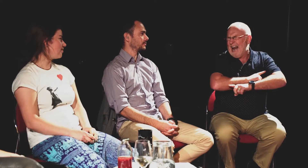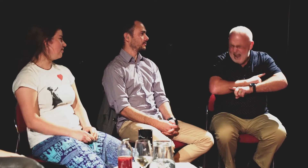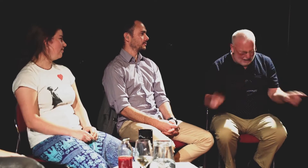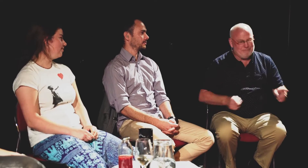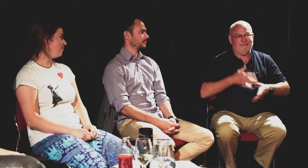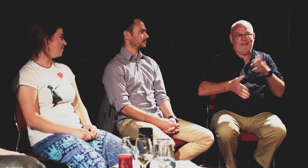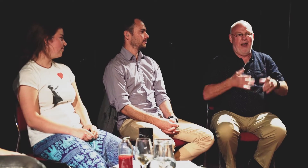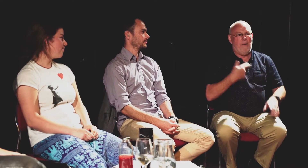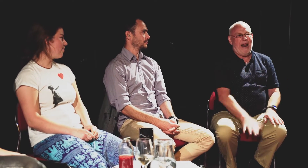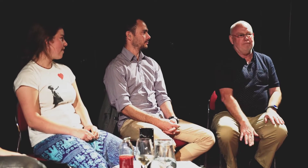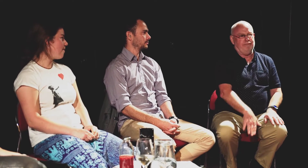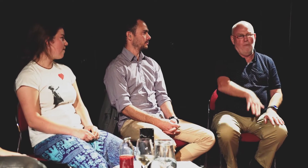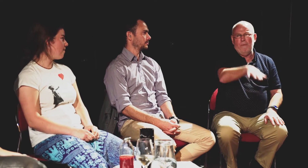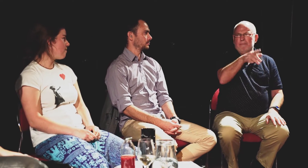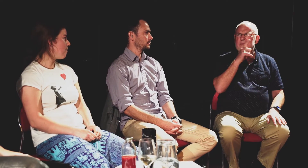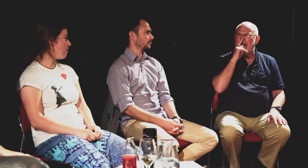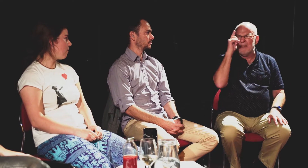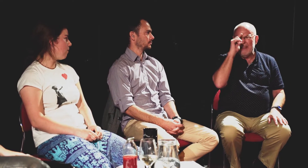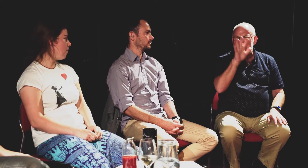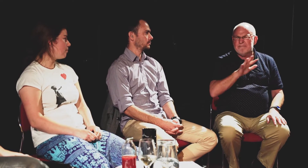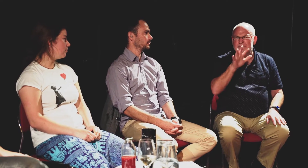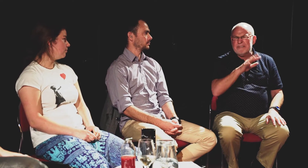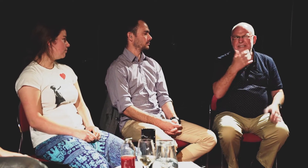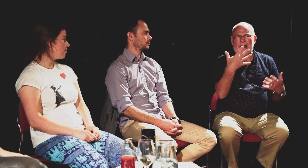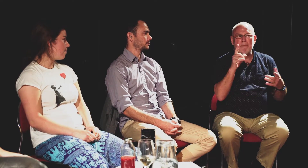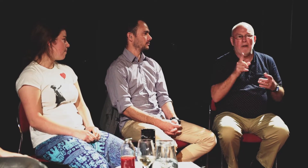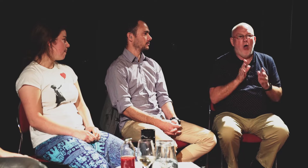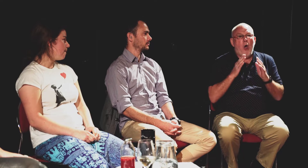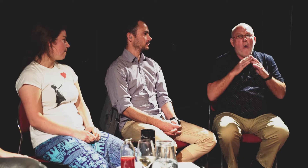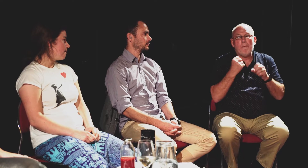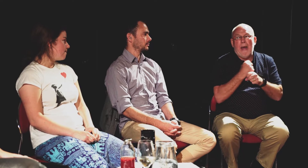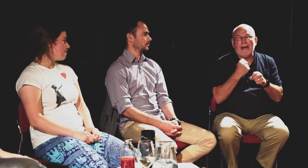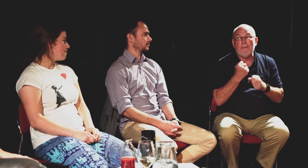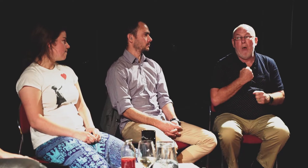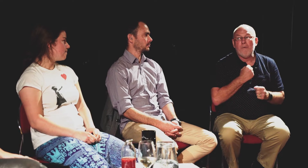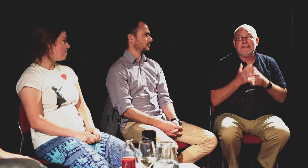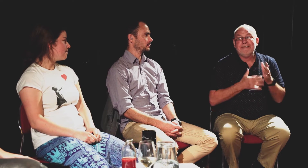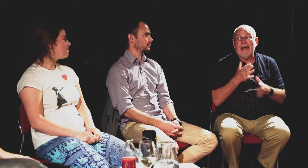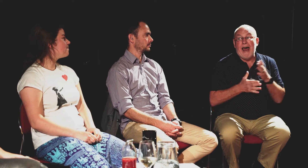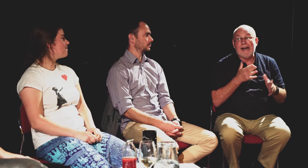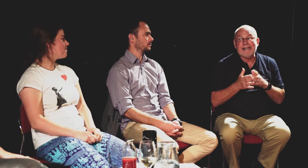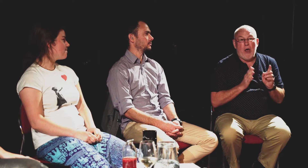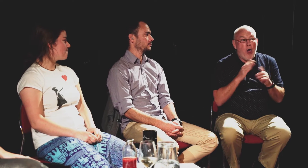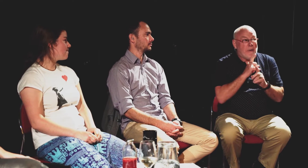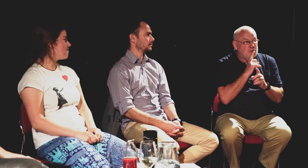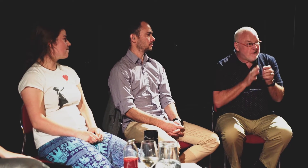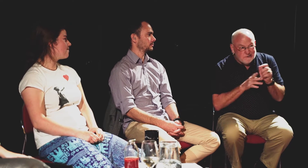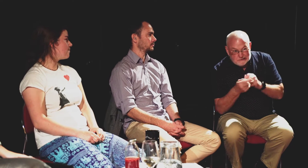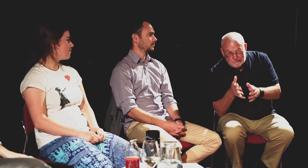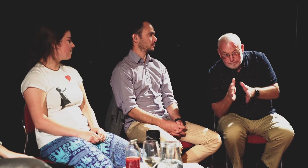I grew up and we weren't allowed to sign growing up. I think maybe 10, we made some home signs, very